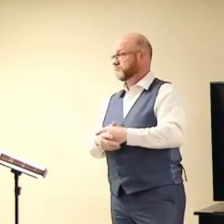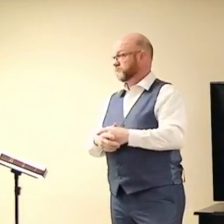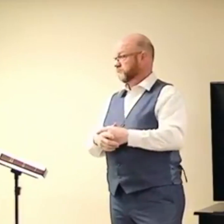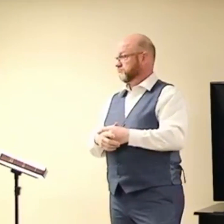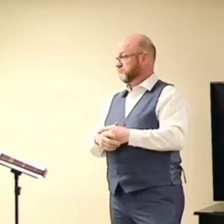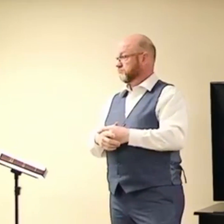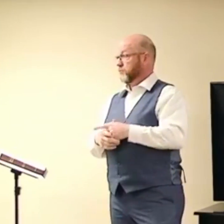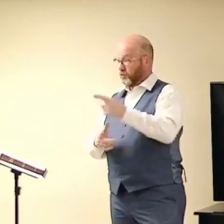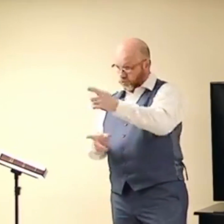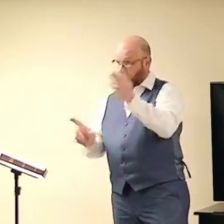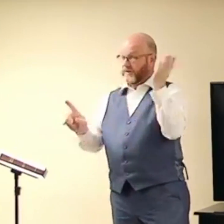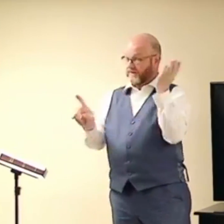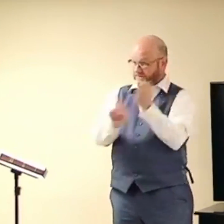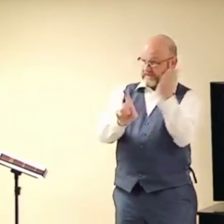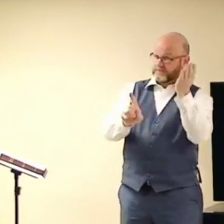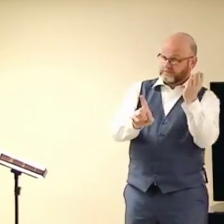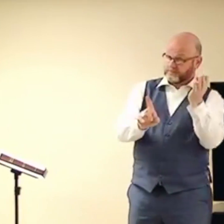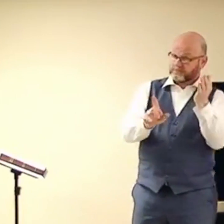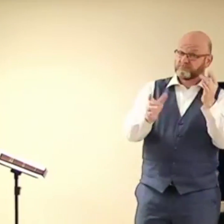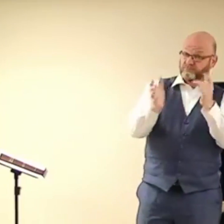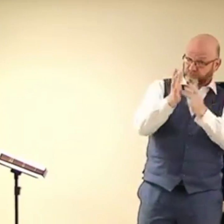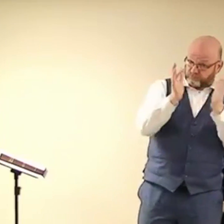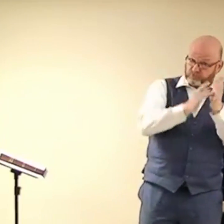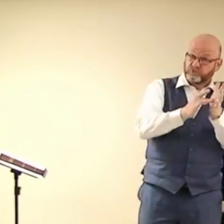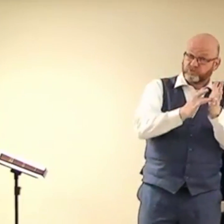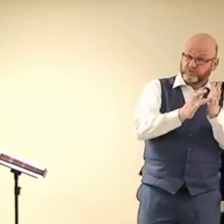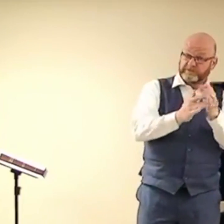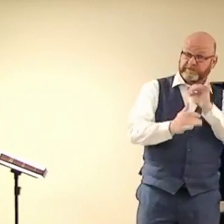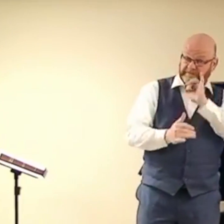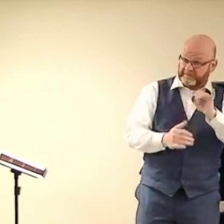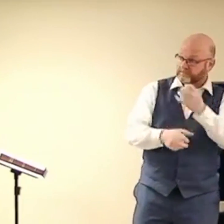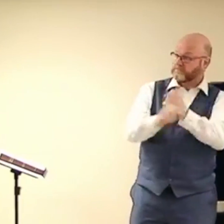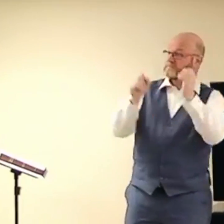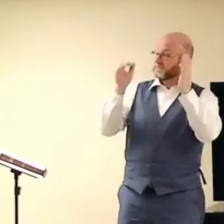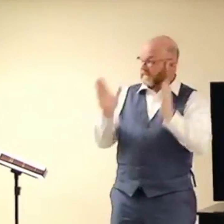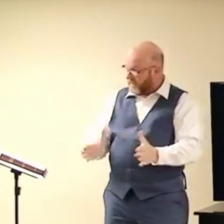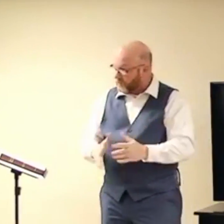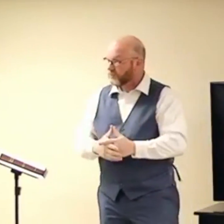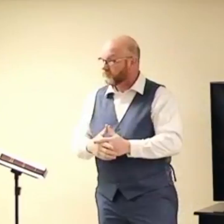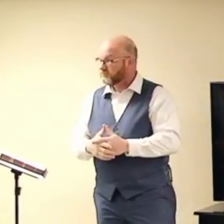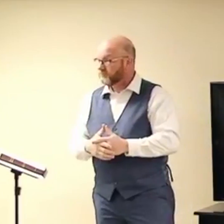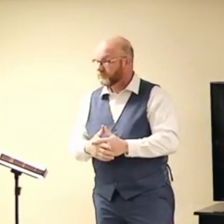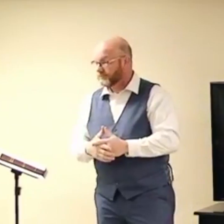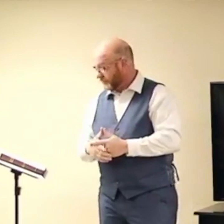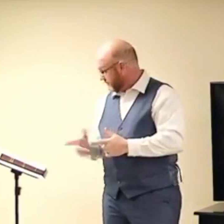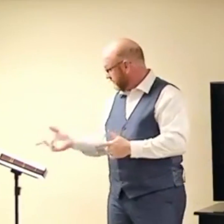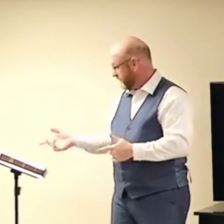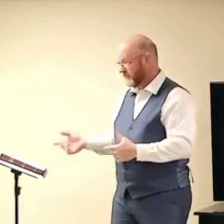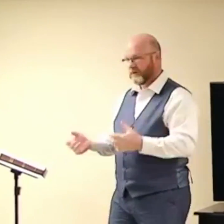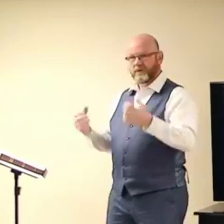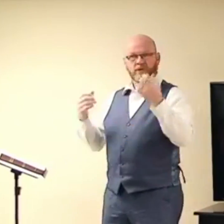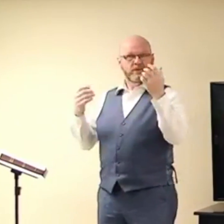believe? Are you convinced that Jesus is the Savior, the Messiah?